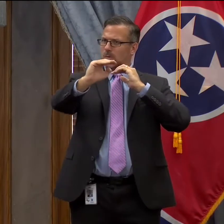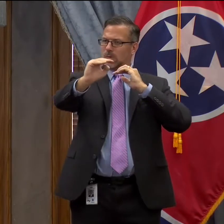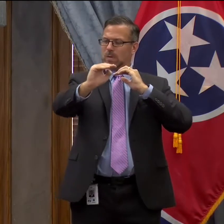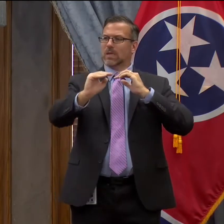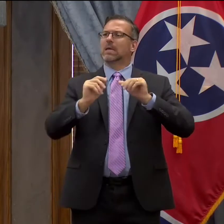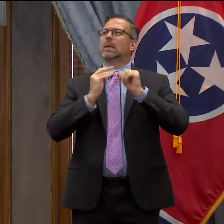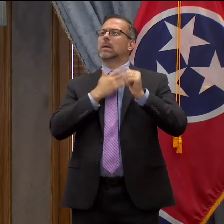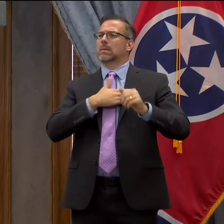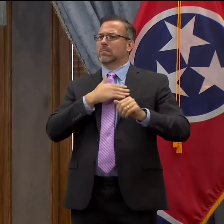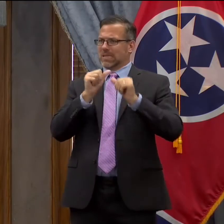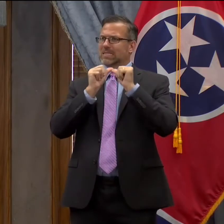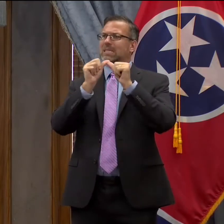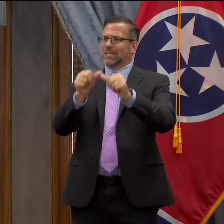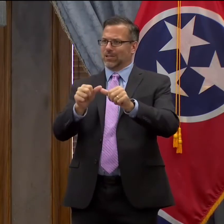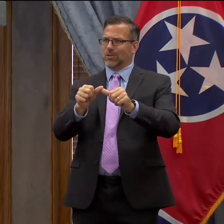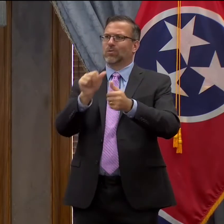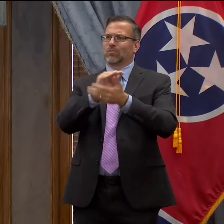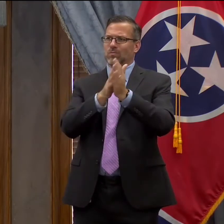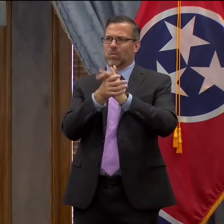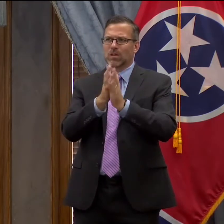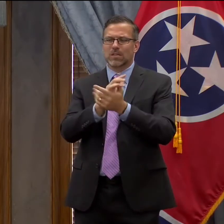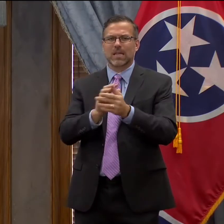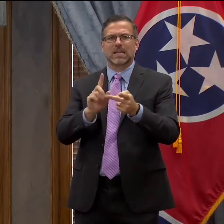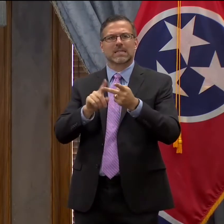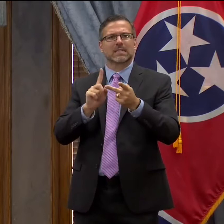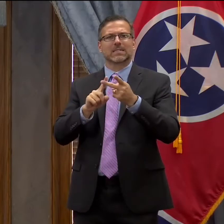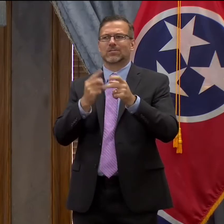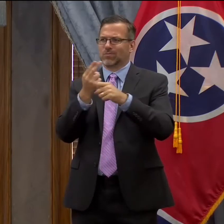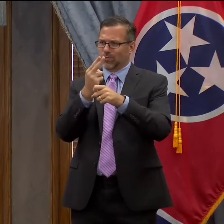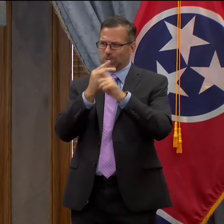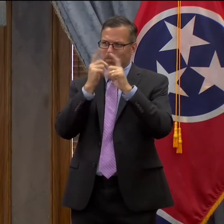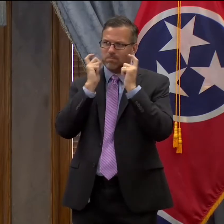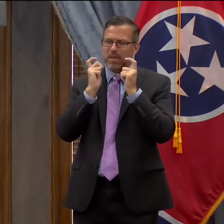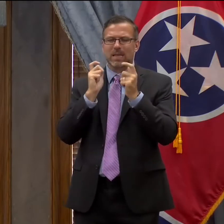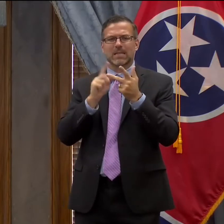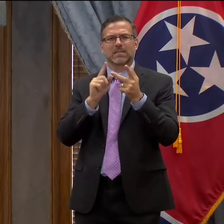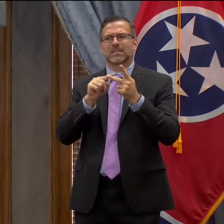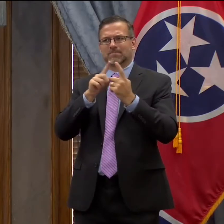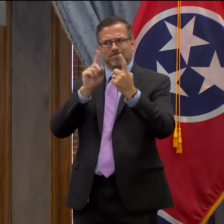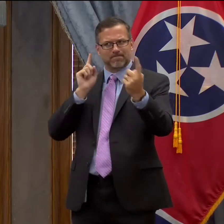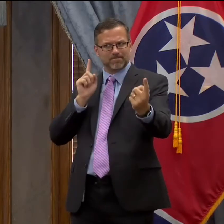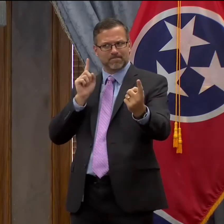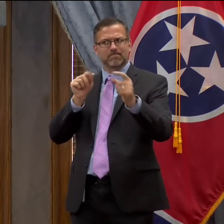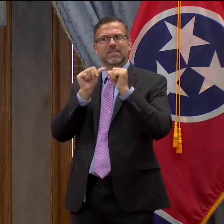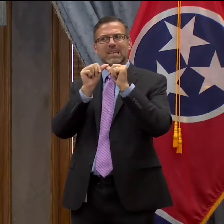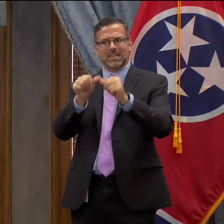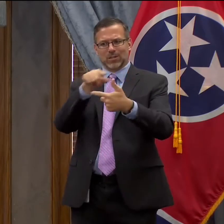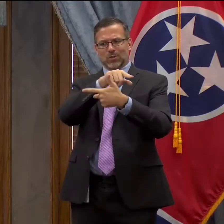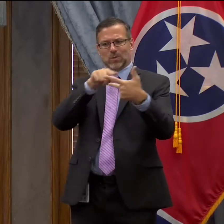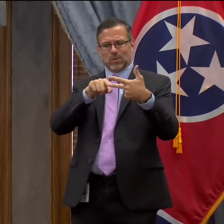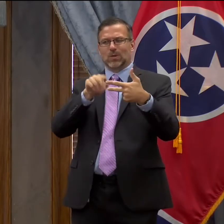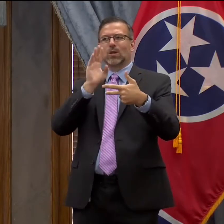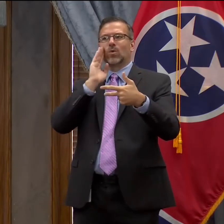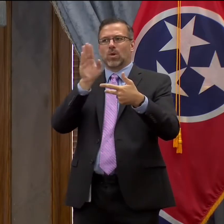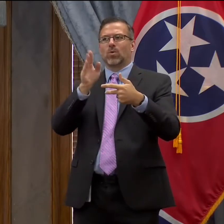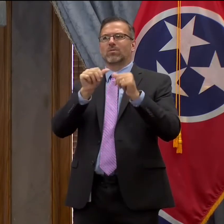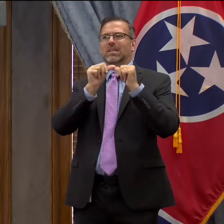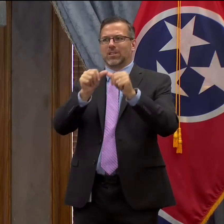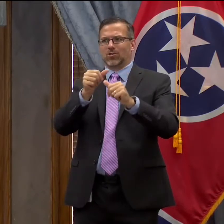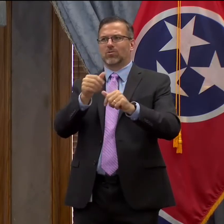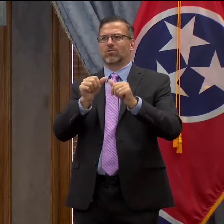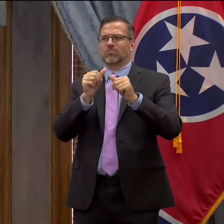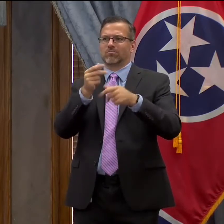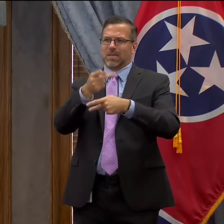efforts of washing your hands, wearing your mask, and watching your distance so we can continue moving in the right direction. Thank